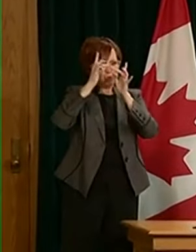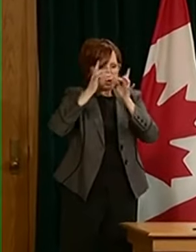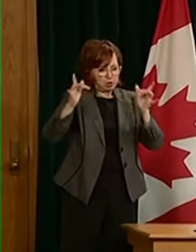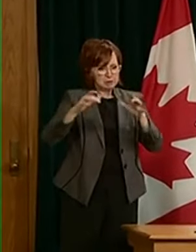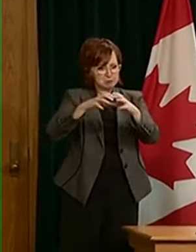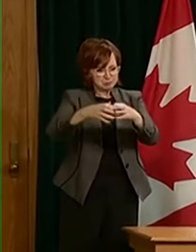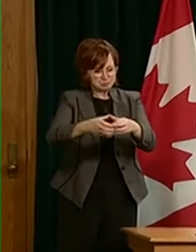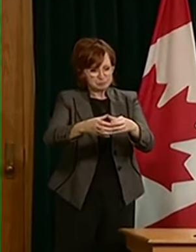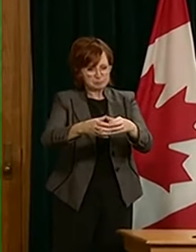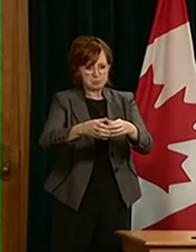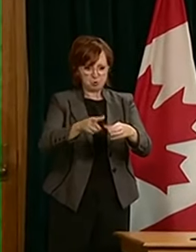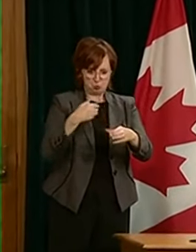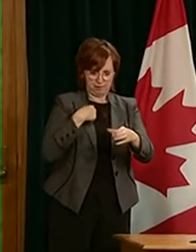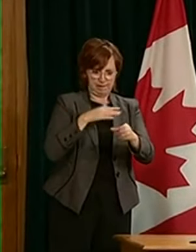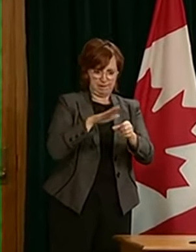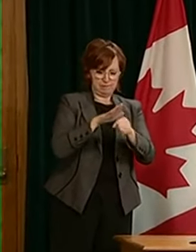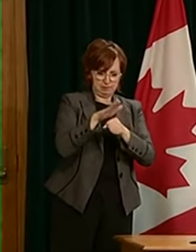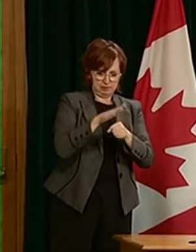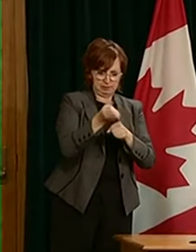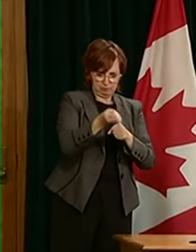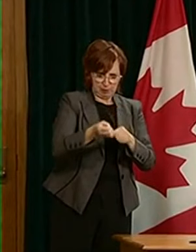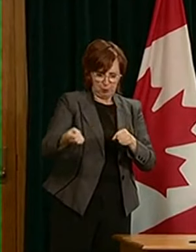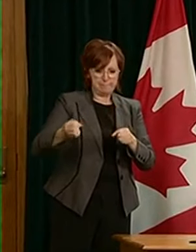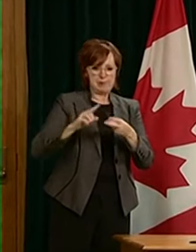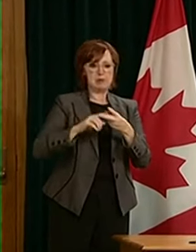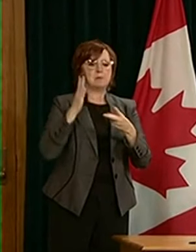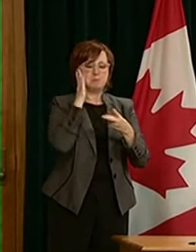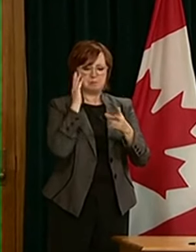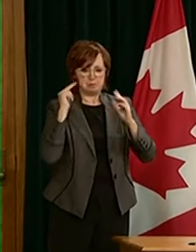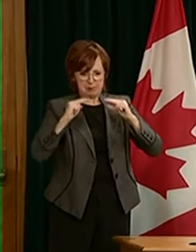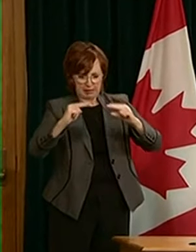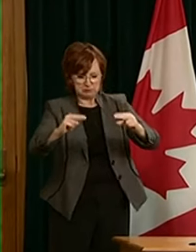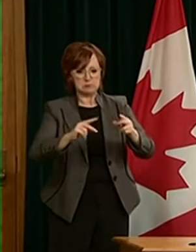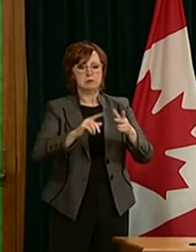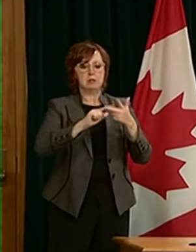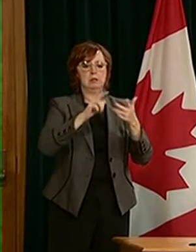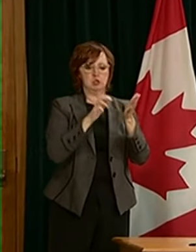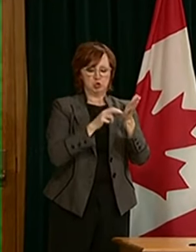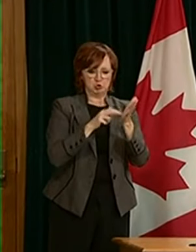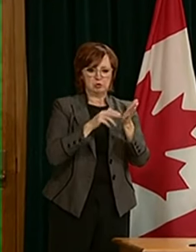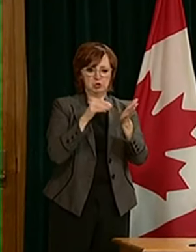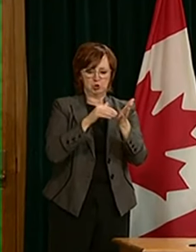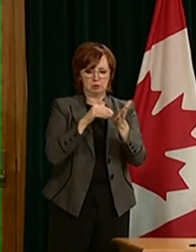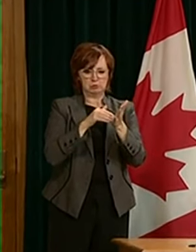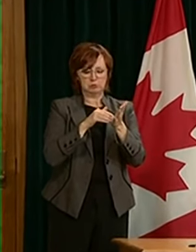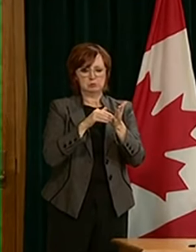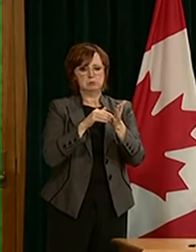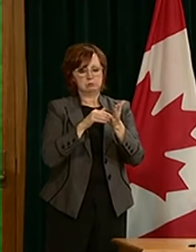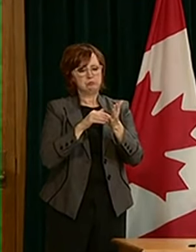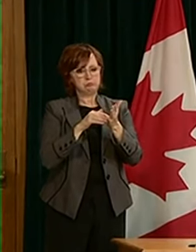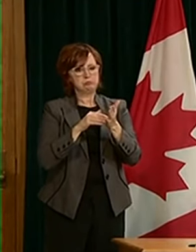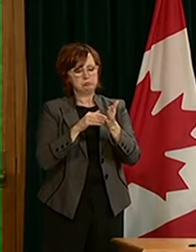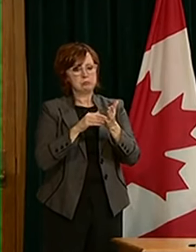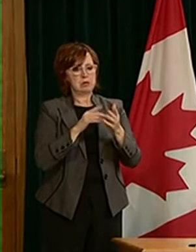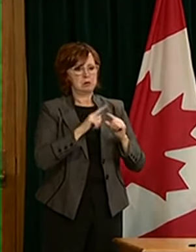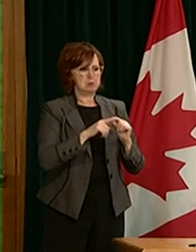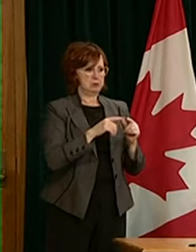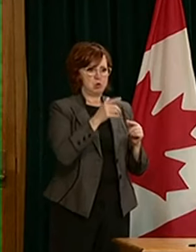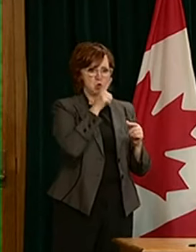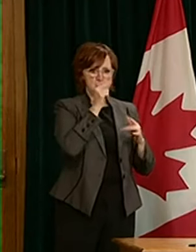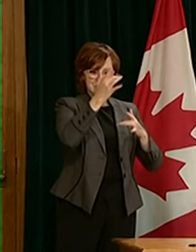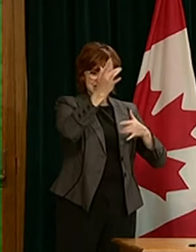the type of people that would be there. But the most sick patients with COVID should be in a tertiary care or a regional center